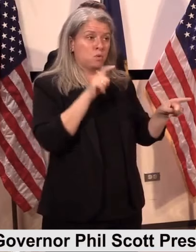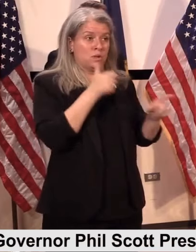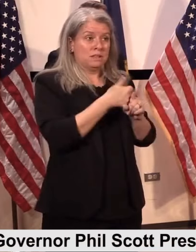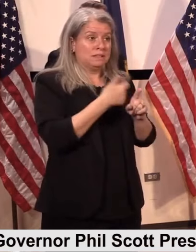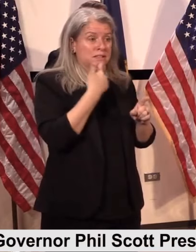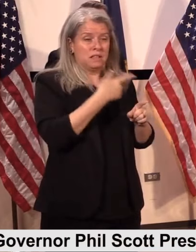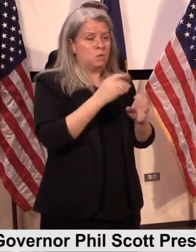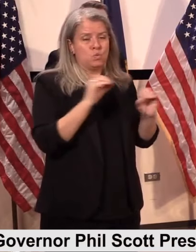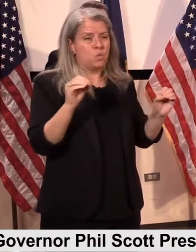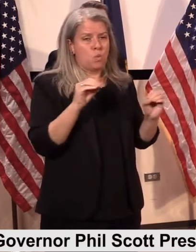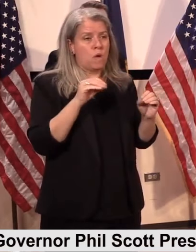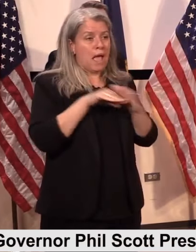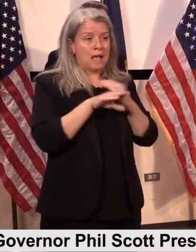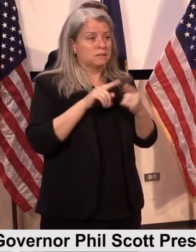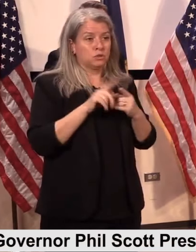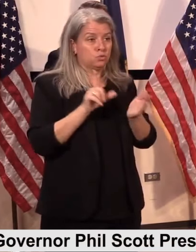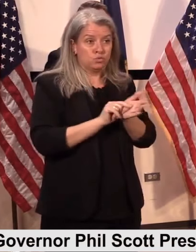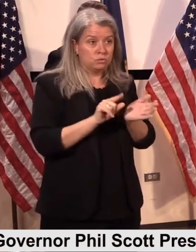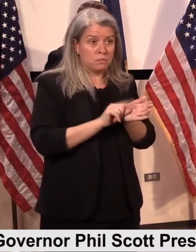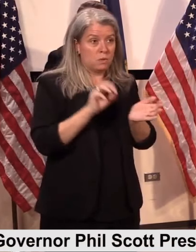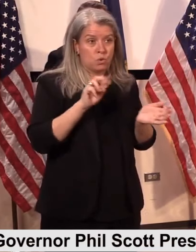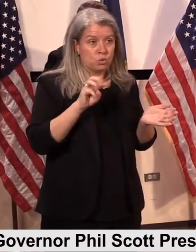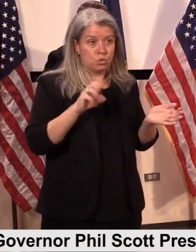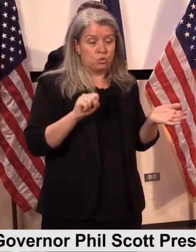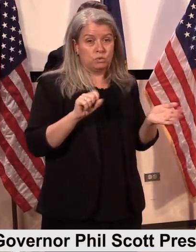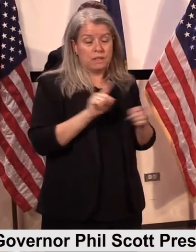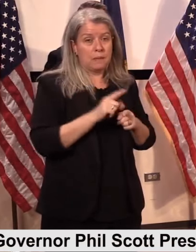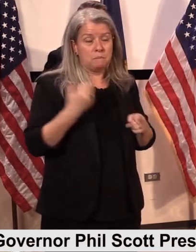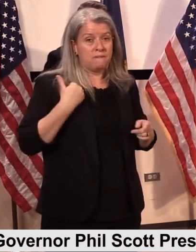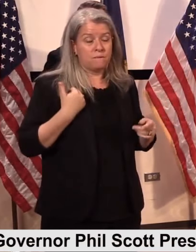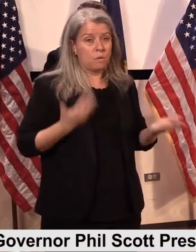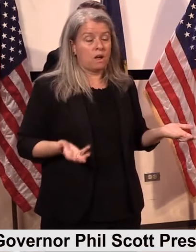to newspapers or the news like he usually did.